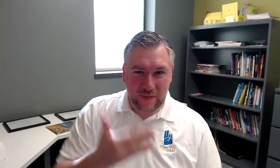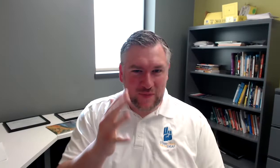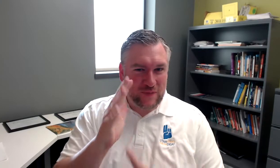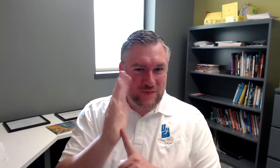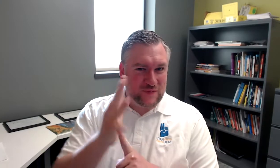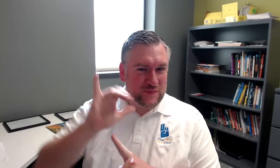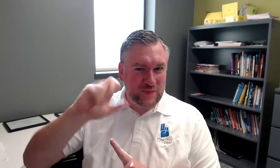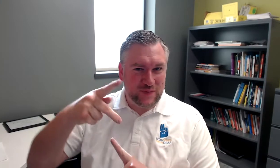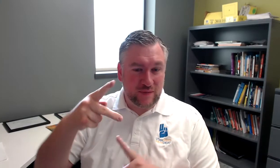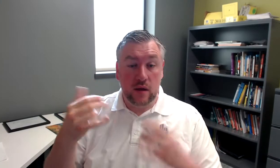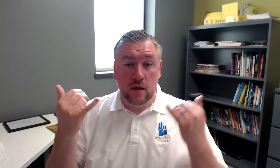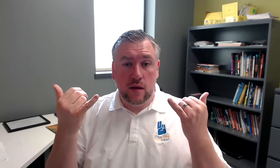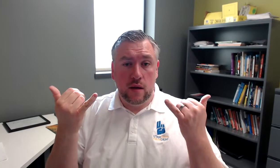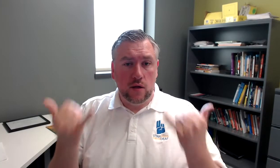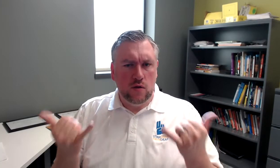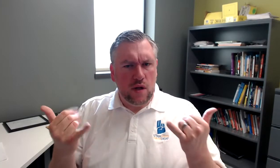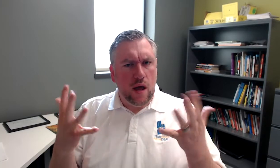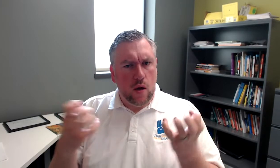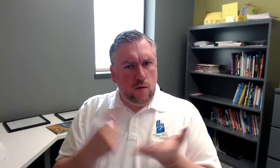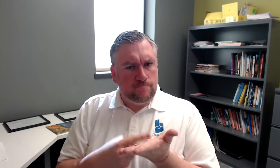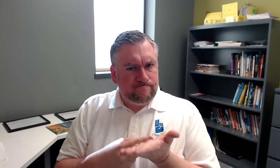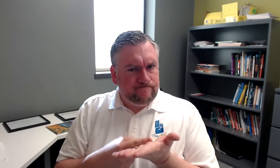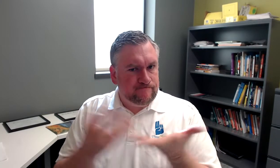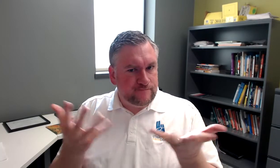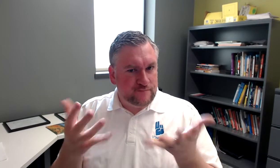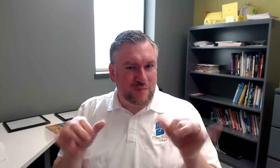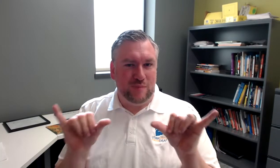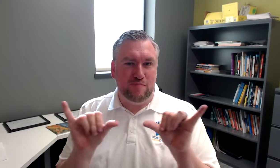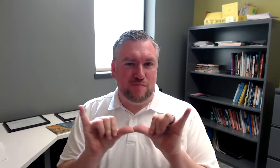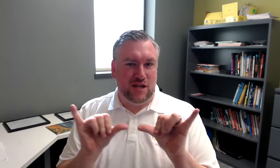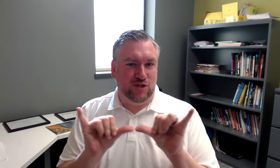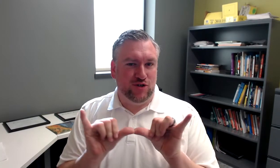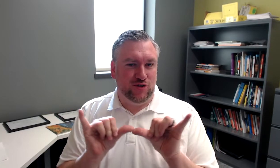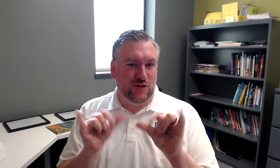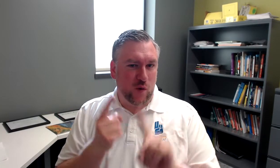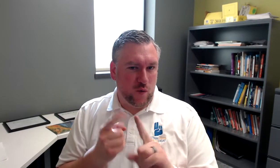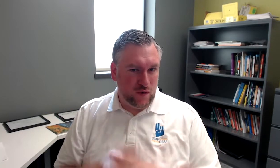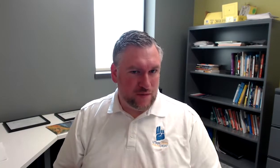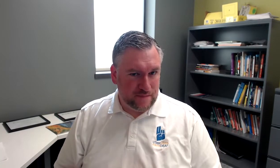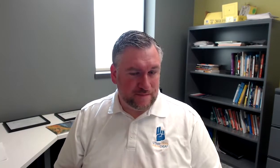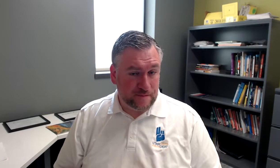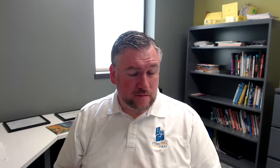Hello, and welcome to the 5-Minute IEP. Today I want to discuss measurement of goals.